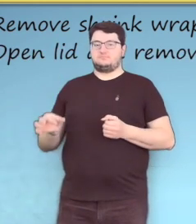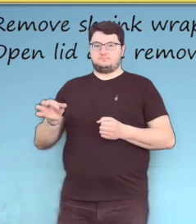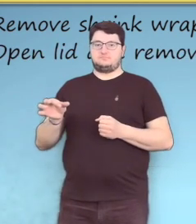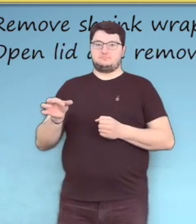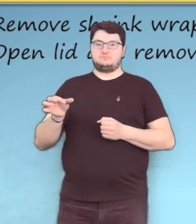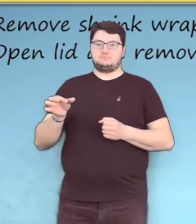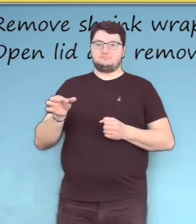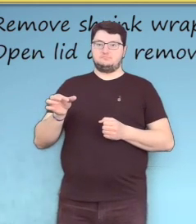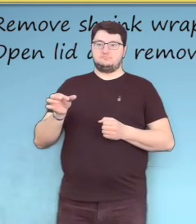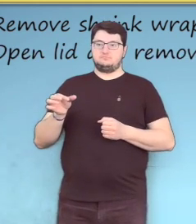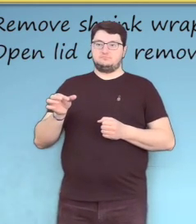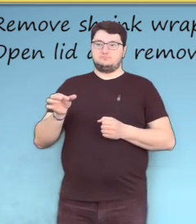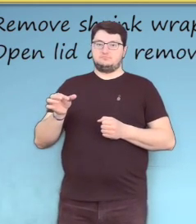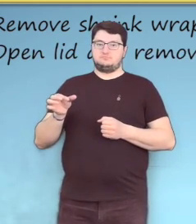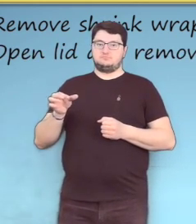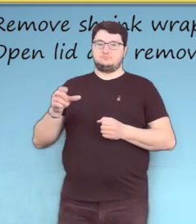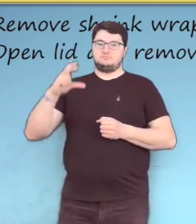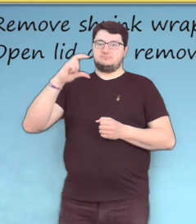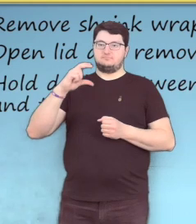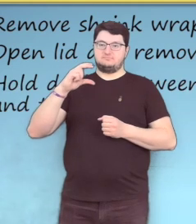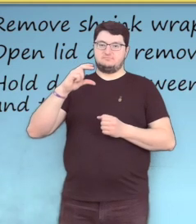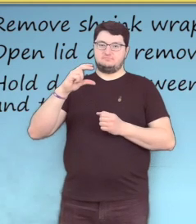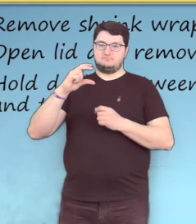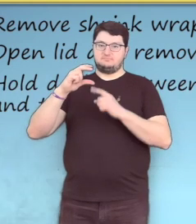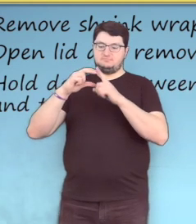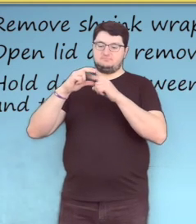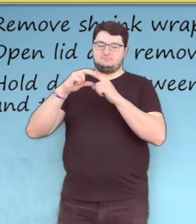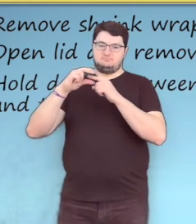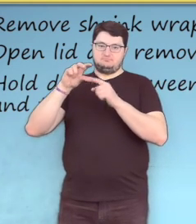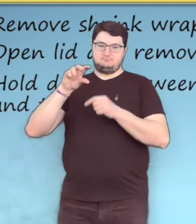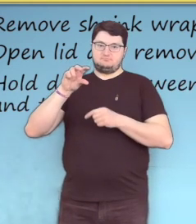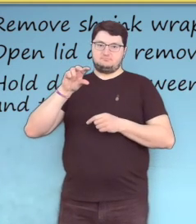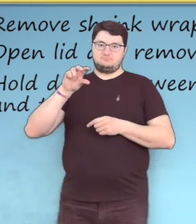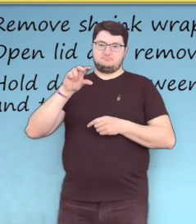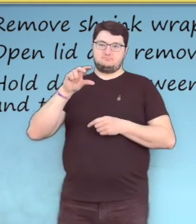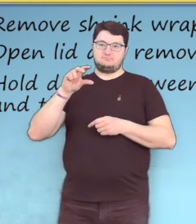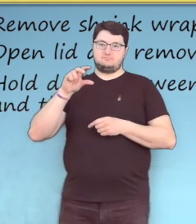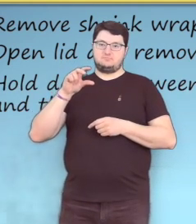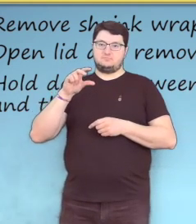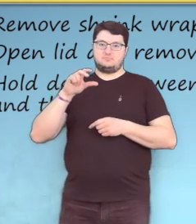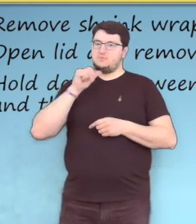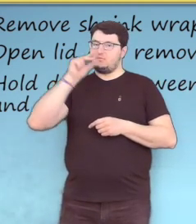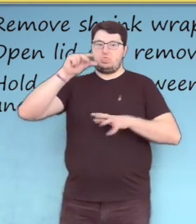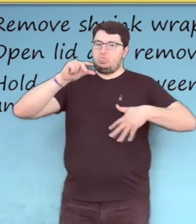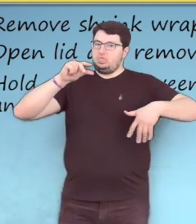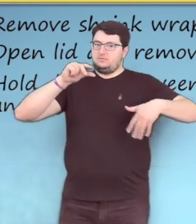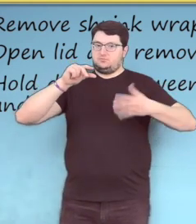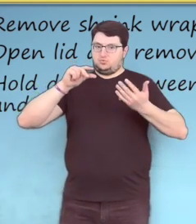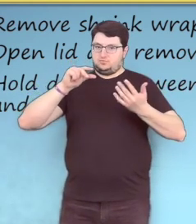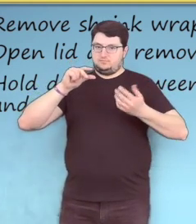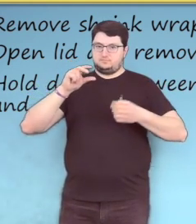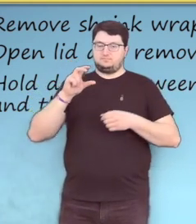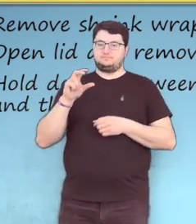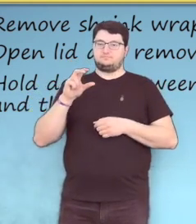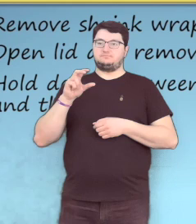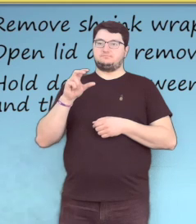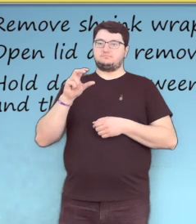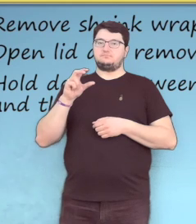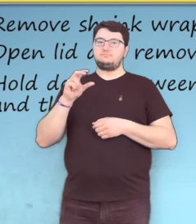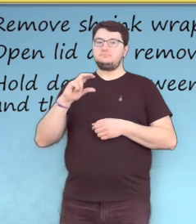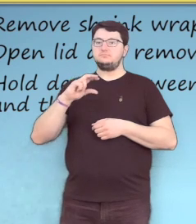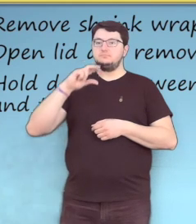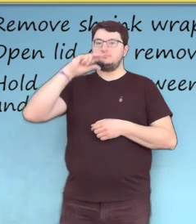device from the tube. Hold the device between your fingers and thumb. Do not push on the plunger yet.